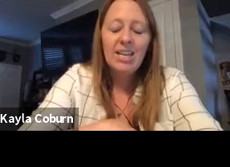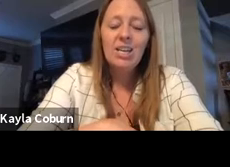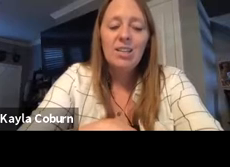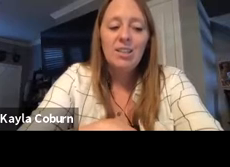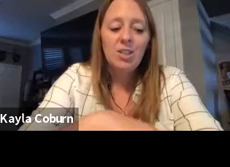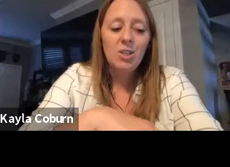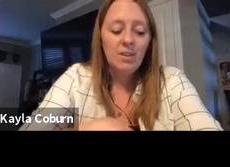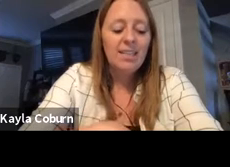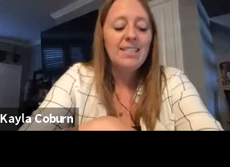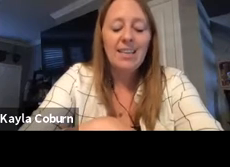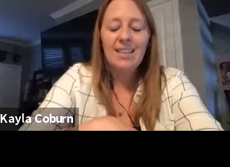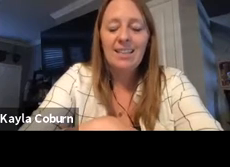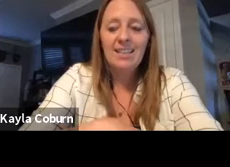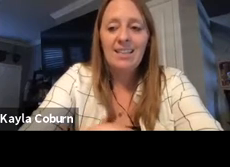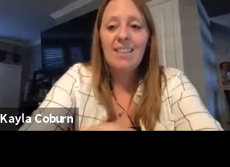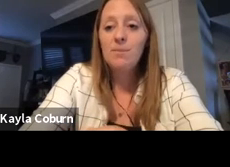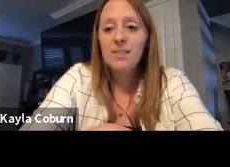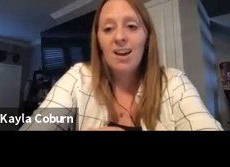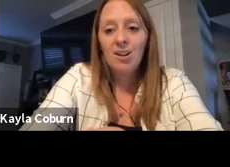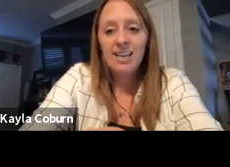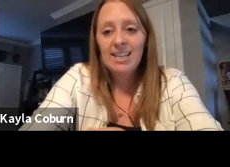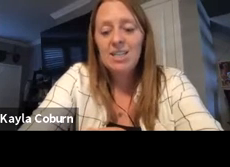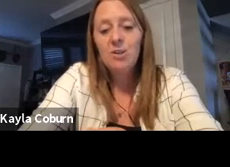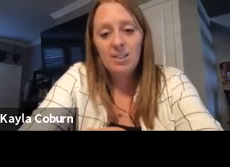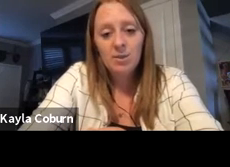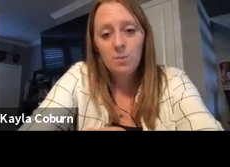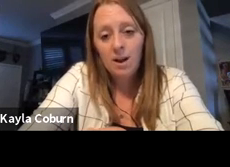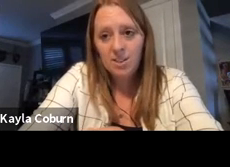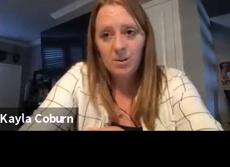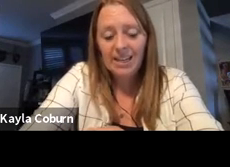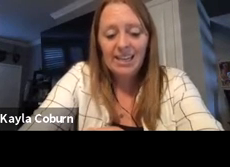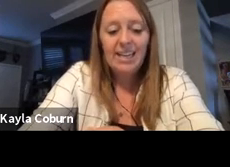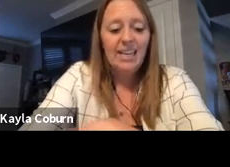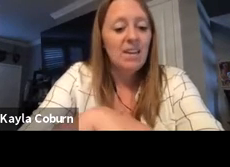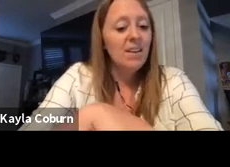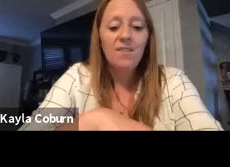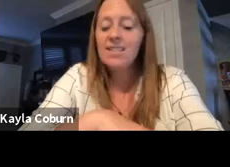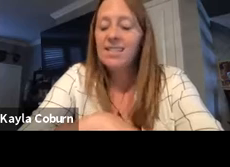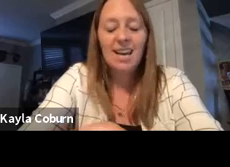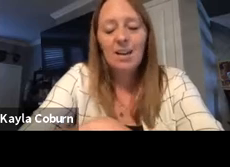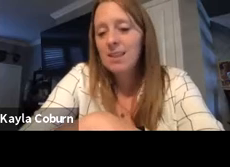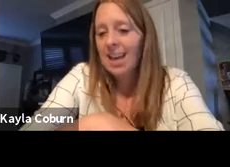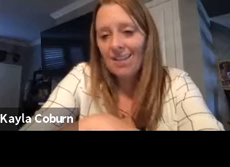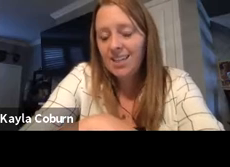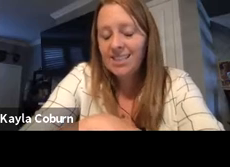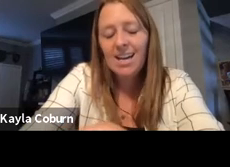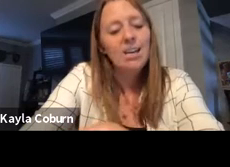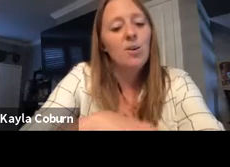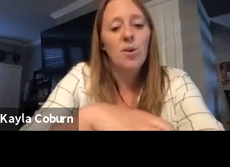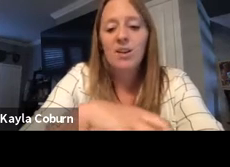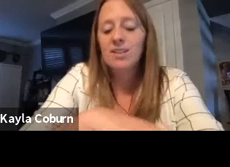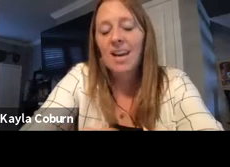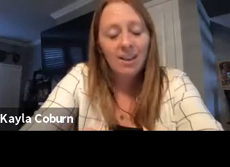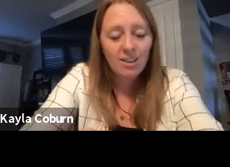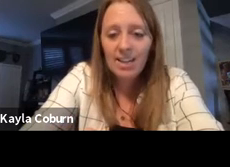communicating, you need to let them say all done and you need to respond to it. Even if it's an assignment they have to get done